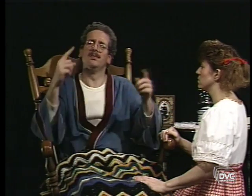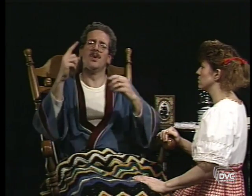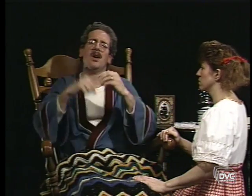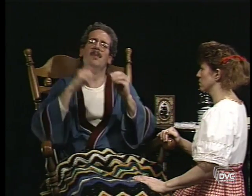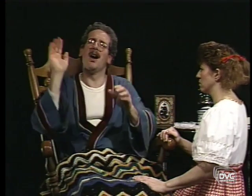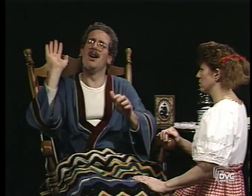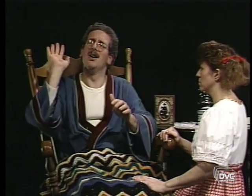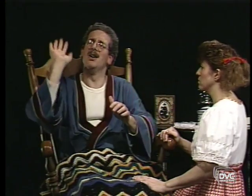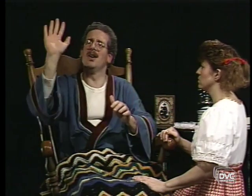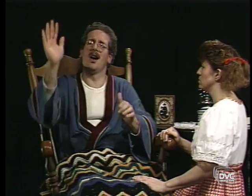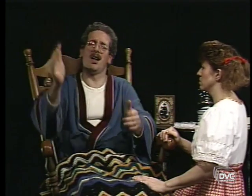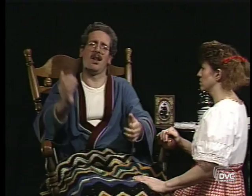to tell about your